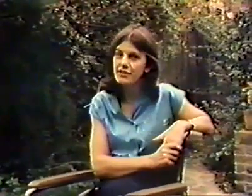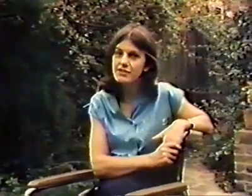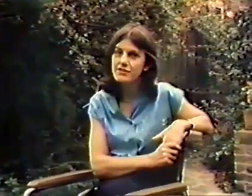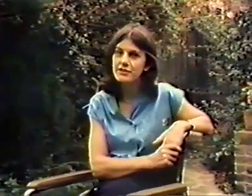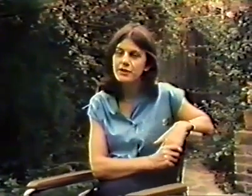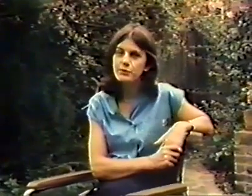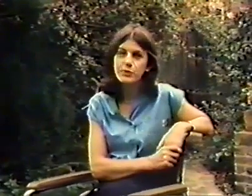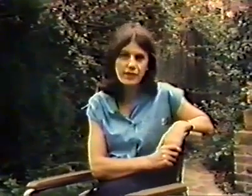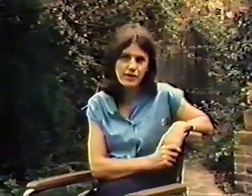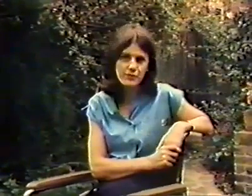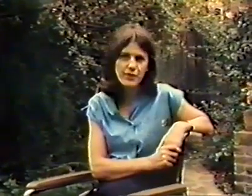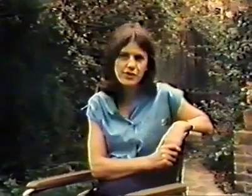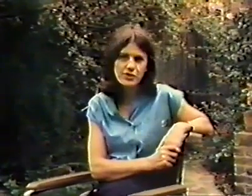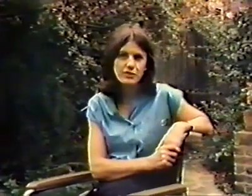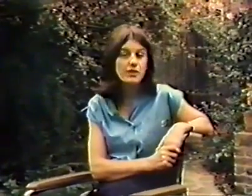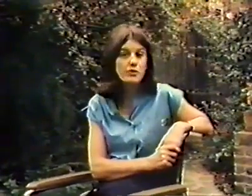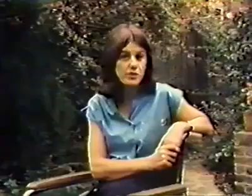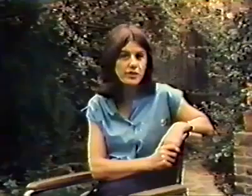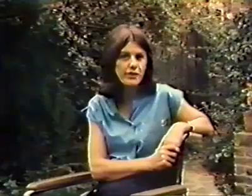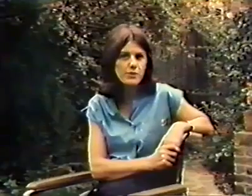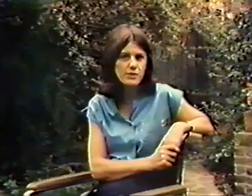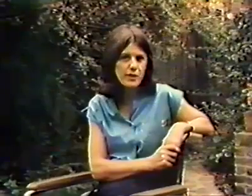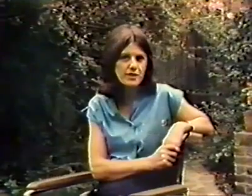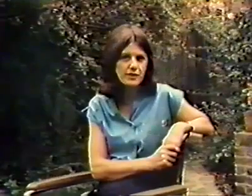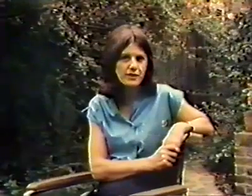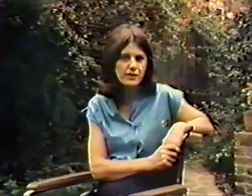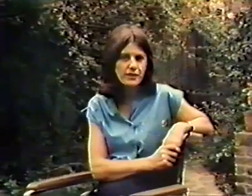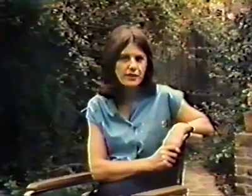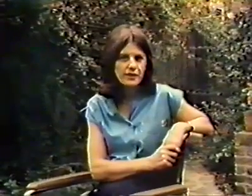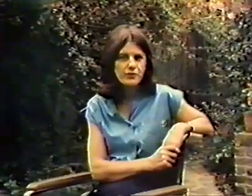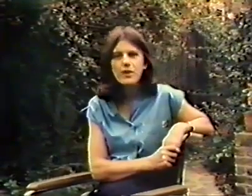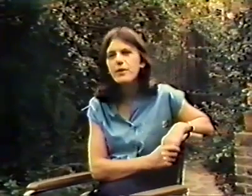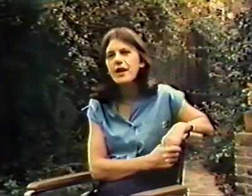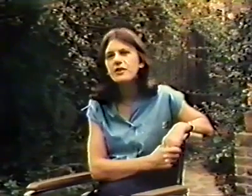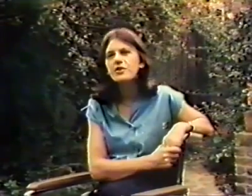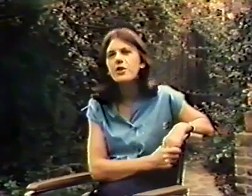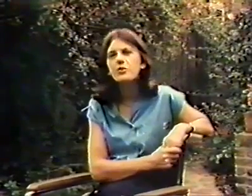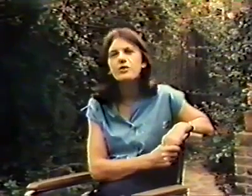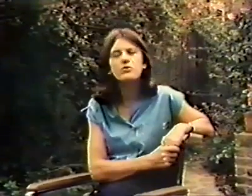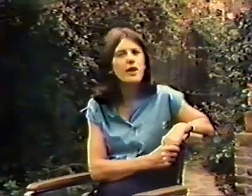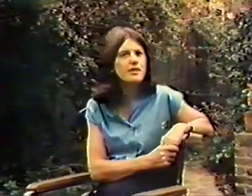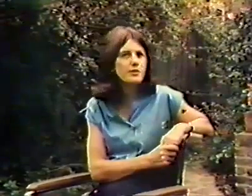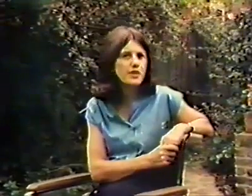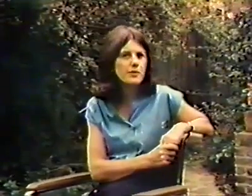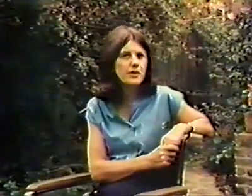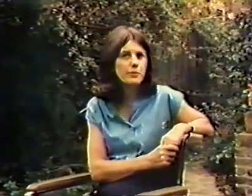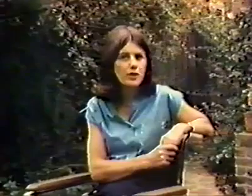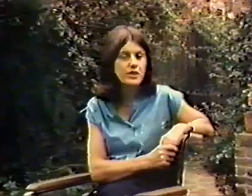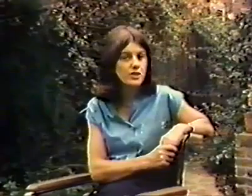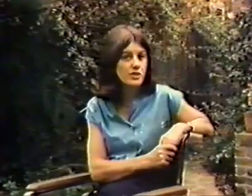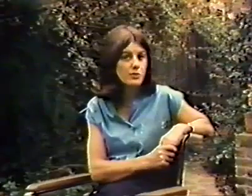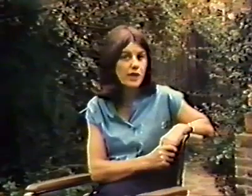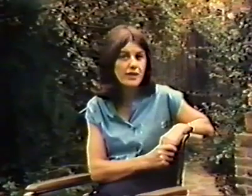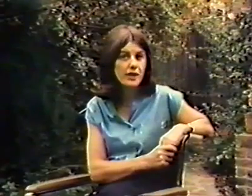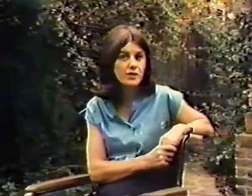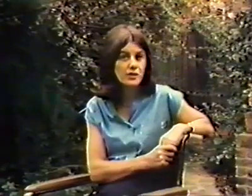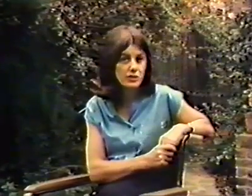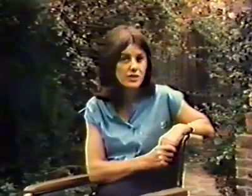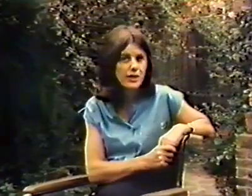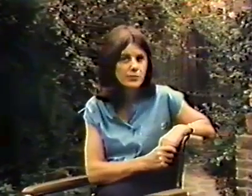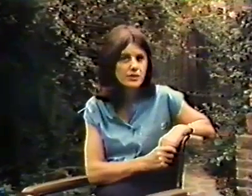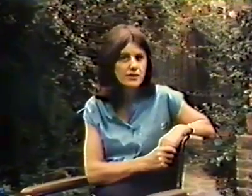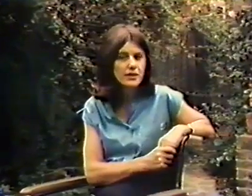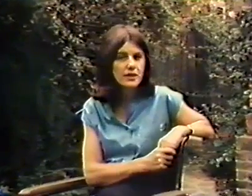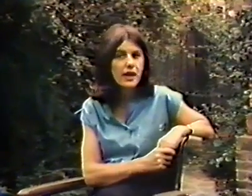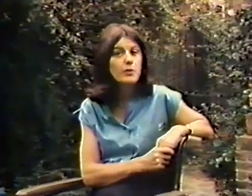cut taxes, bring down inflation, and reduce government spending, the fear began to grow that rights were something the politicians would hand out in the